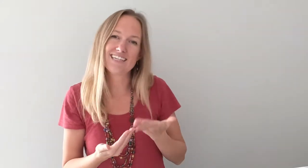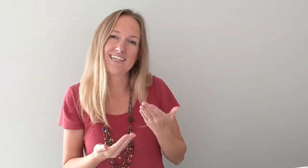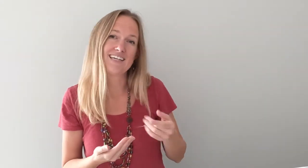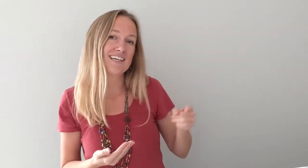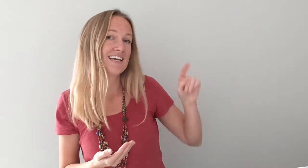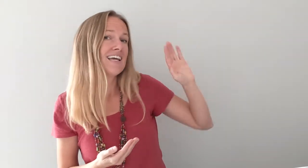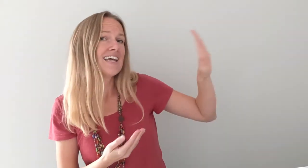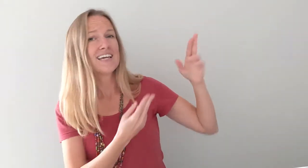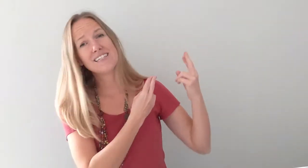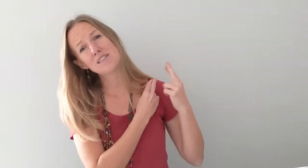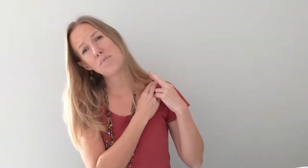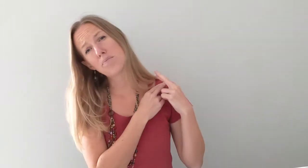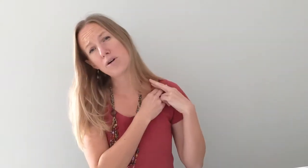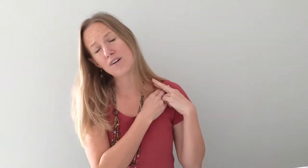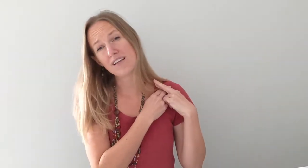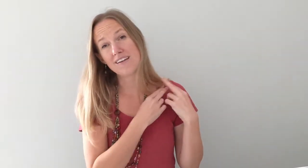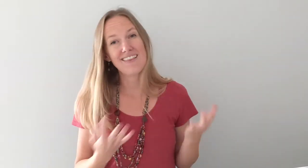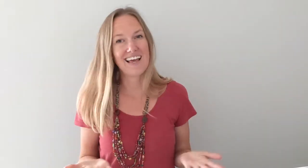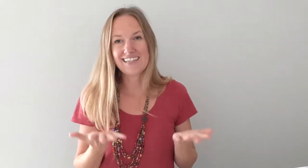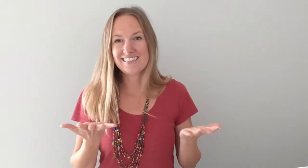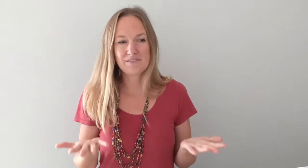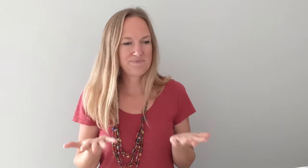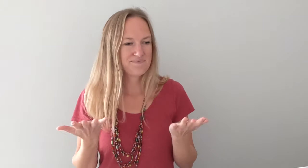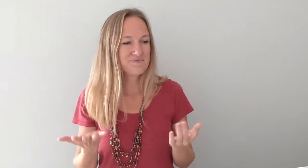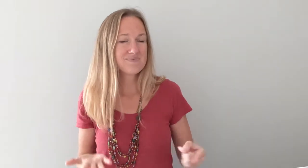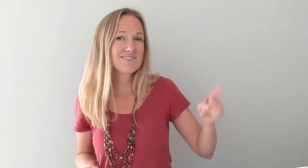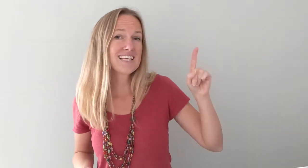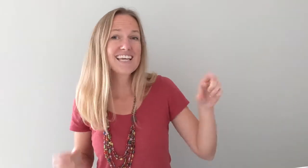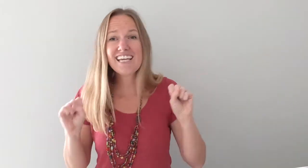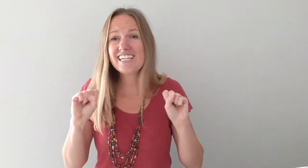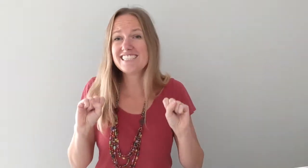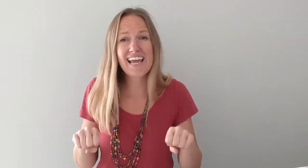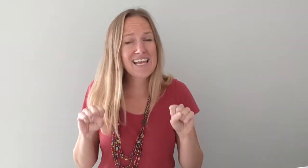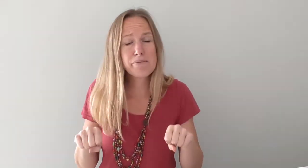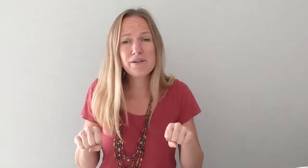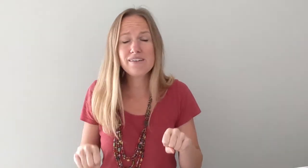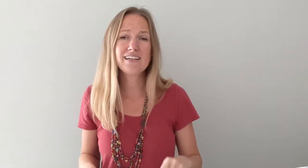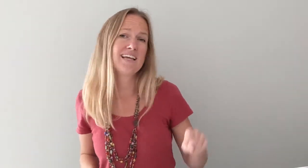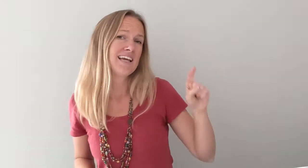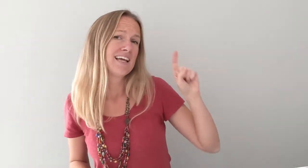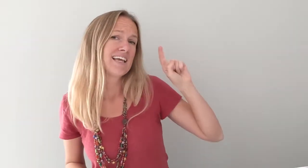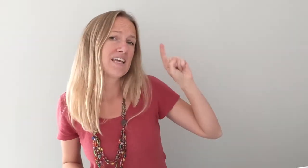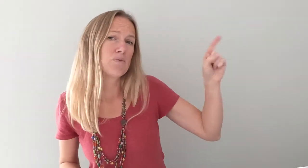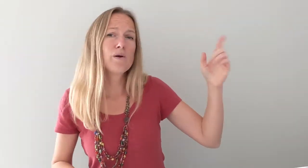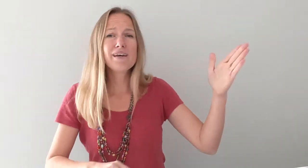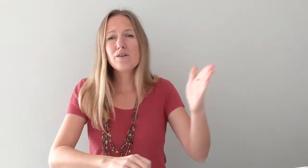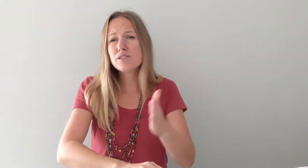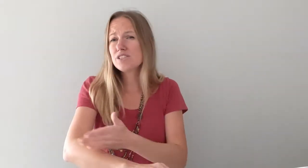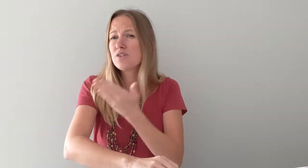easy, his burden light. He is able, he will